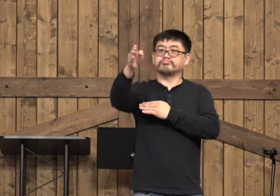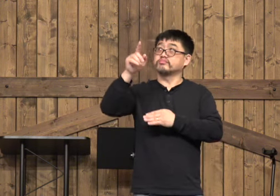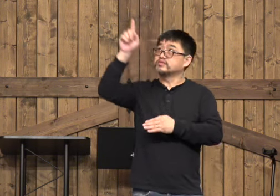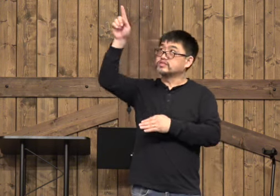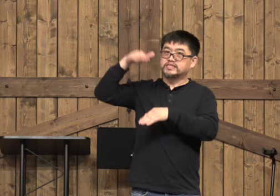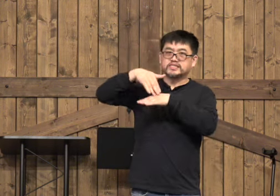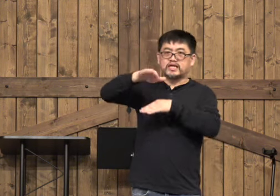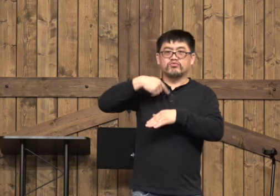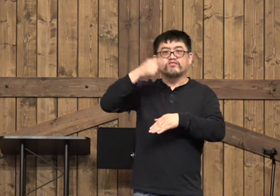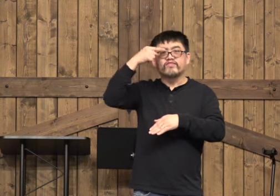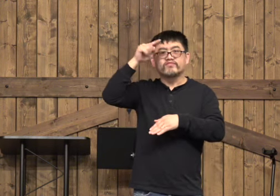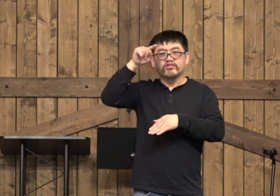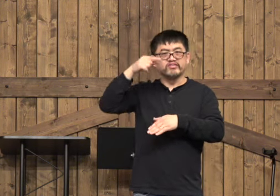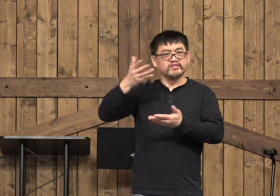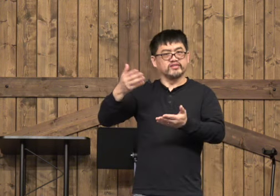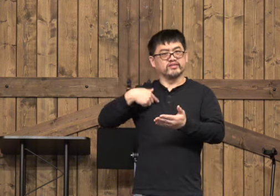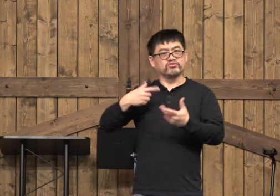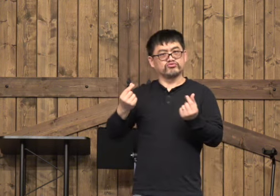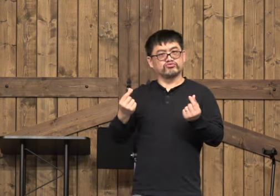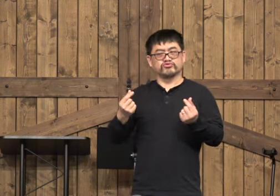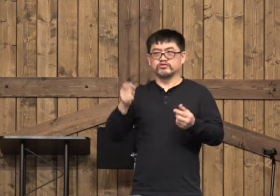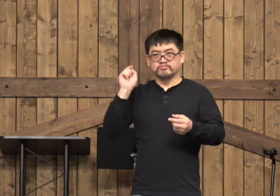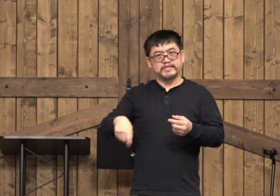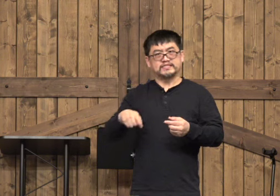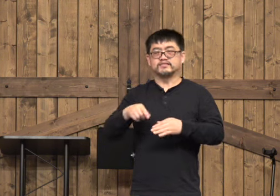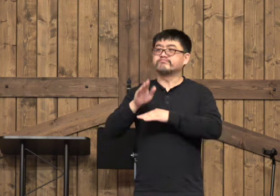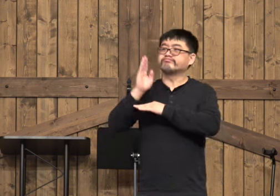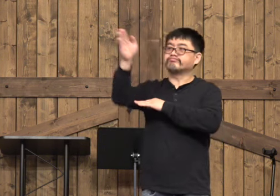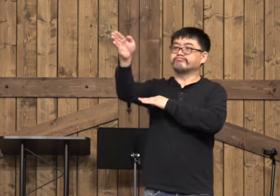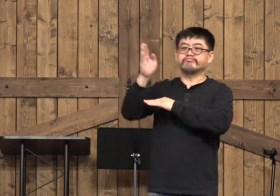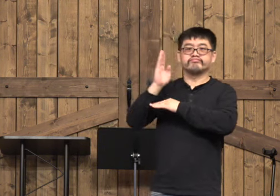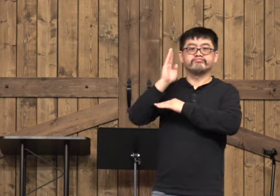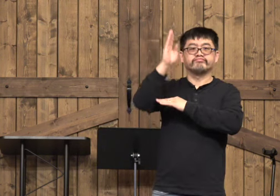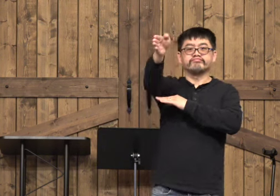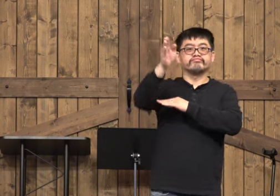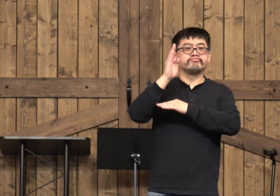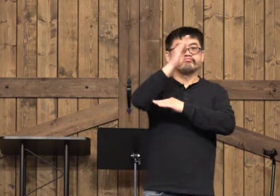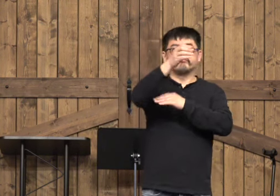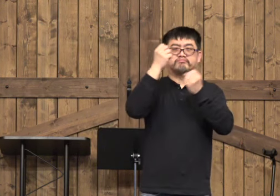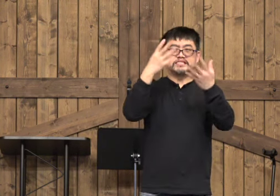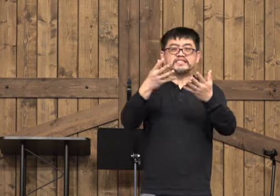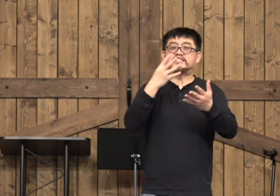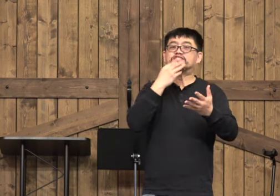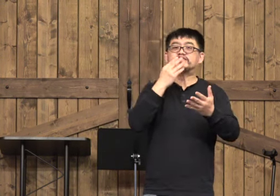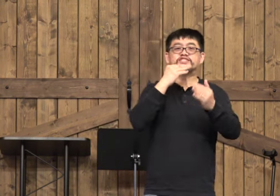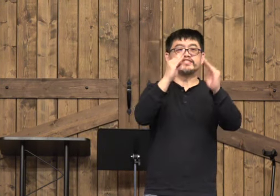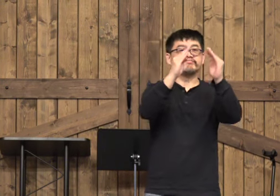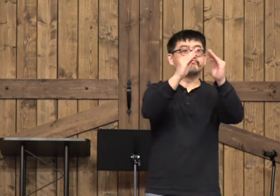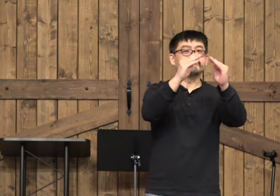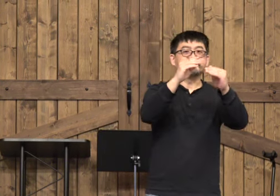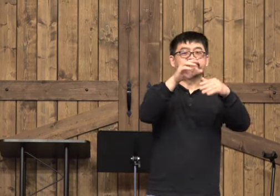So, went to the other towns. He said, that's why God sent him. He go to the various different towns. Not just one.